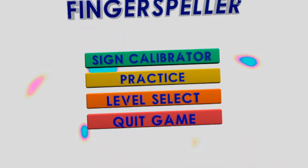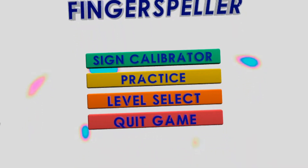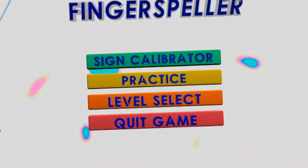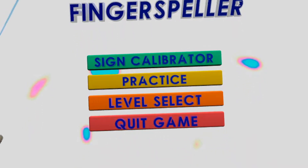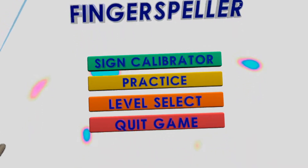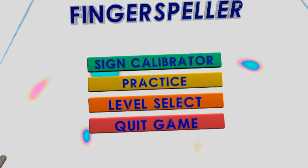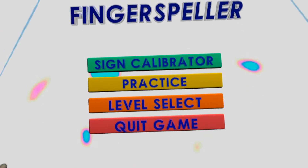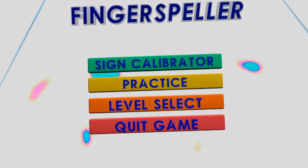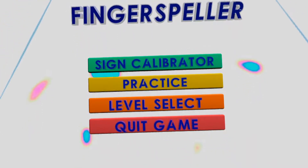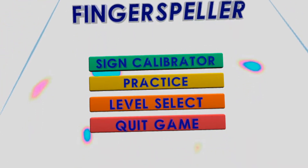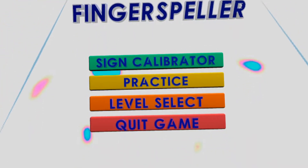follow along.